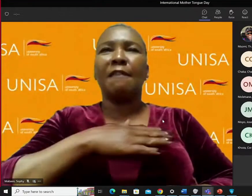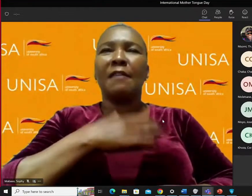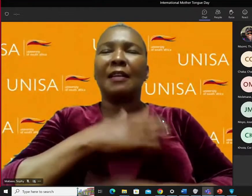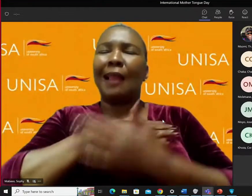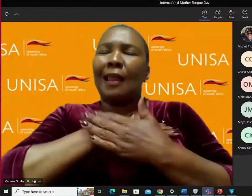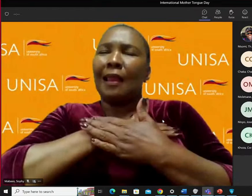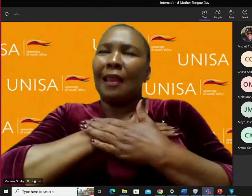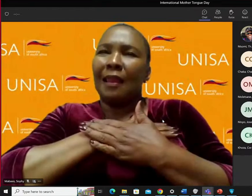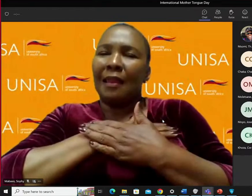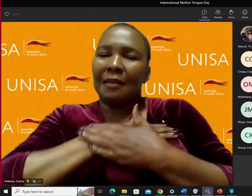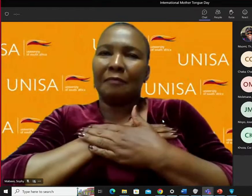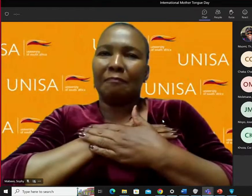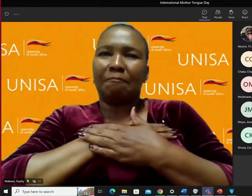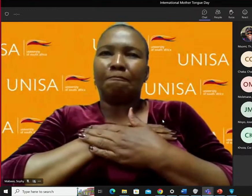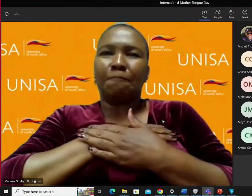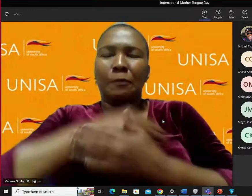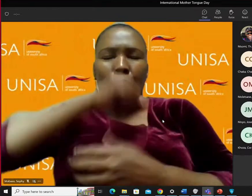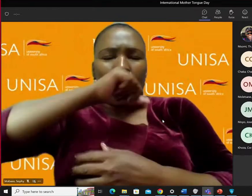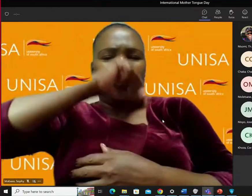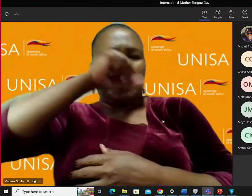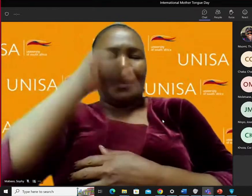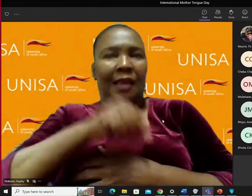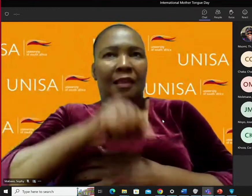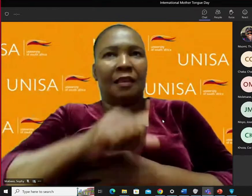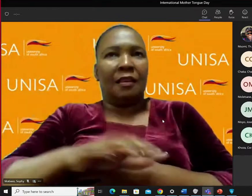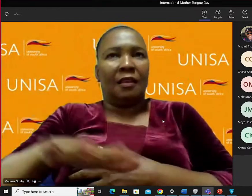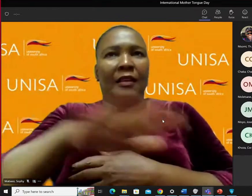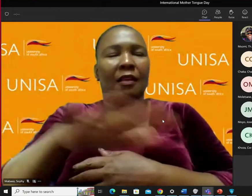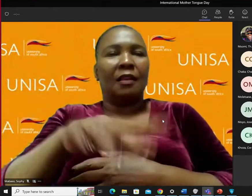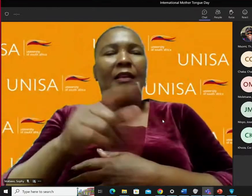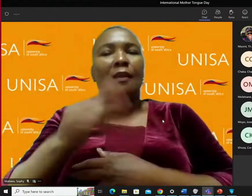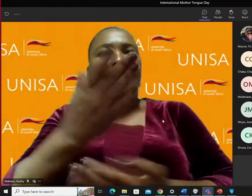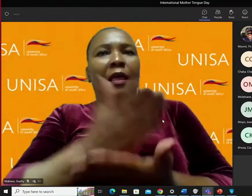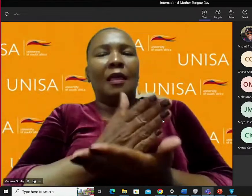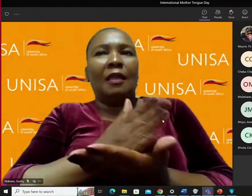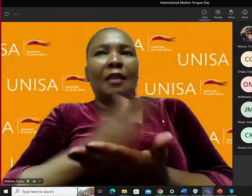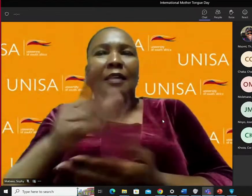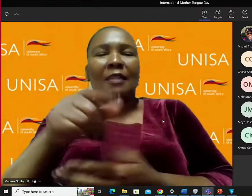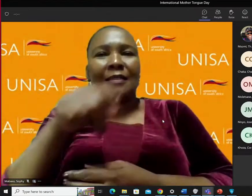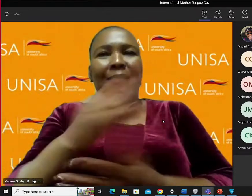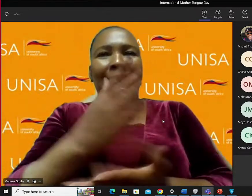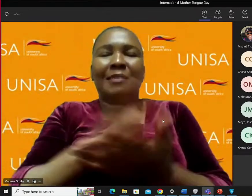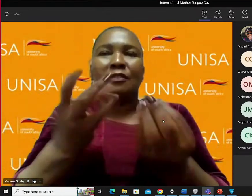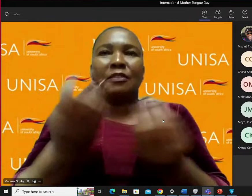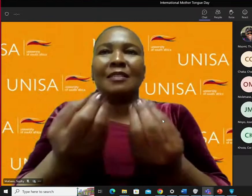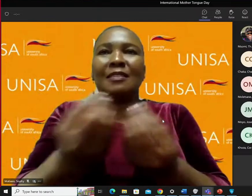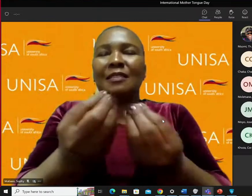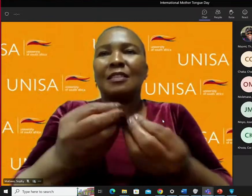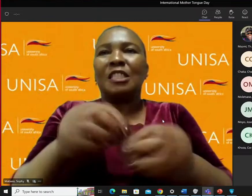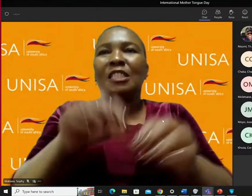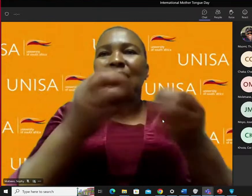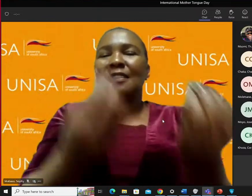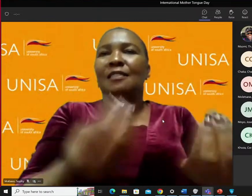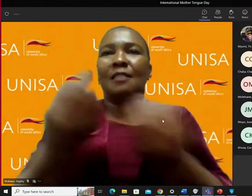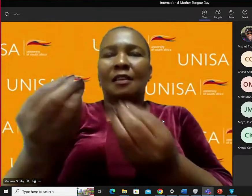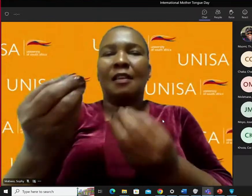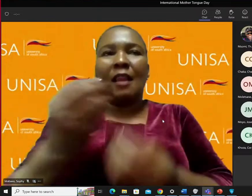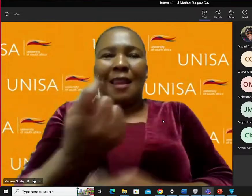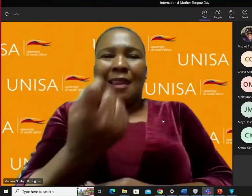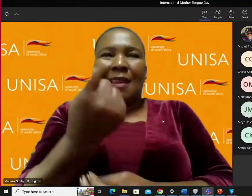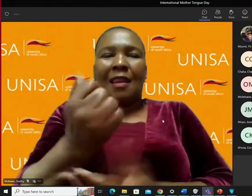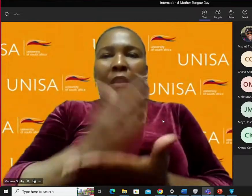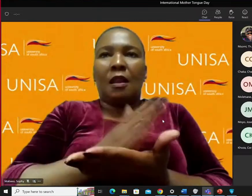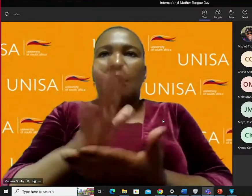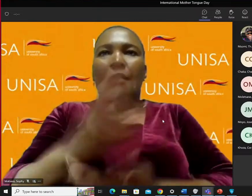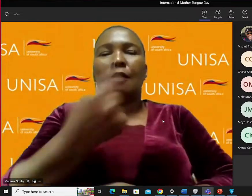this space, with sharing these kinds of things for children. And I guess a little part of me